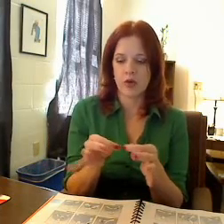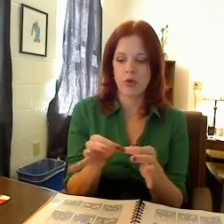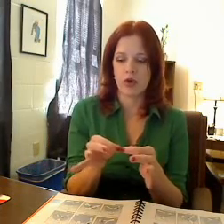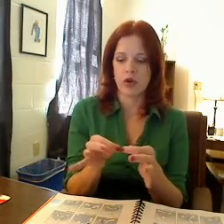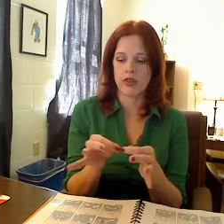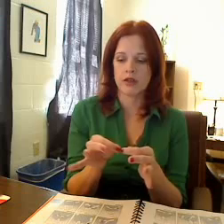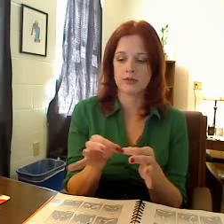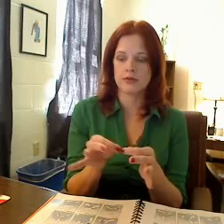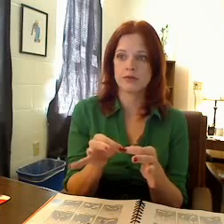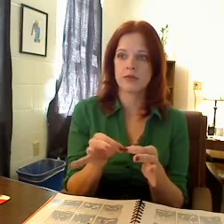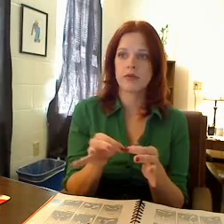or worth.